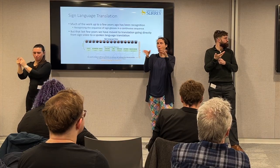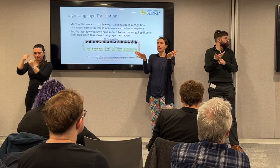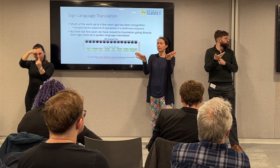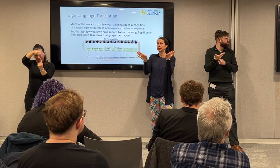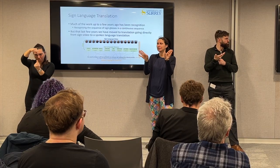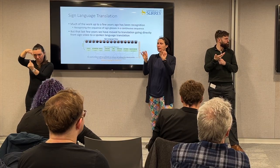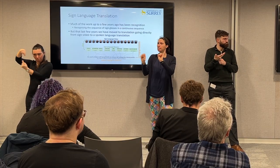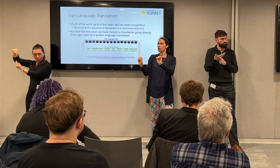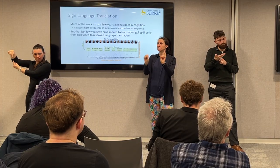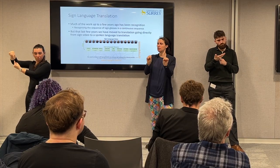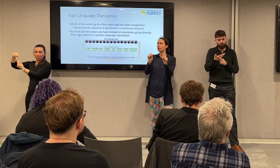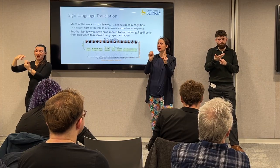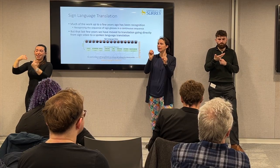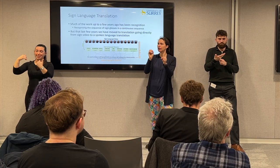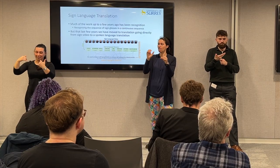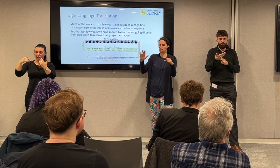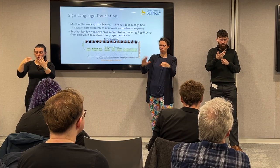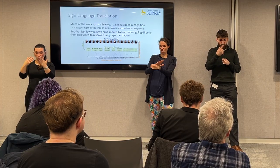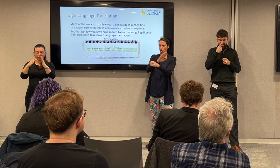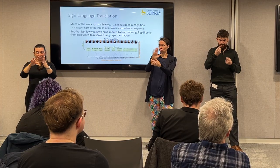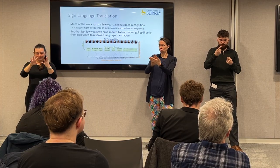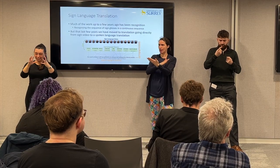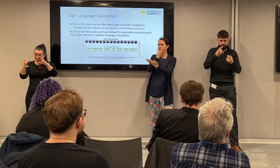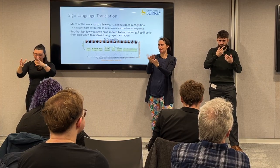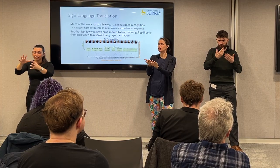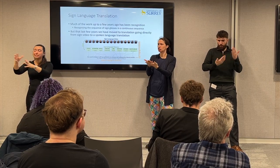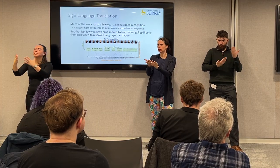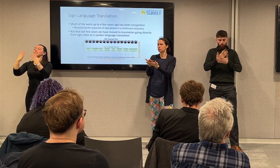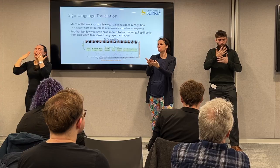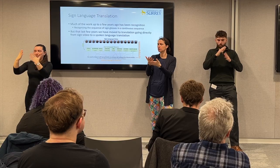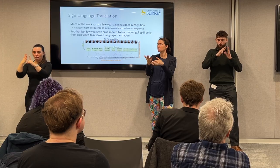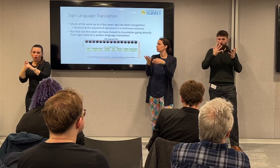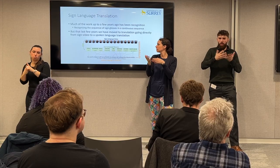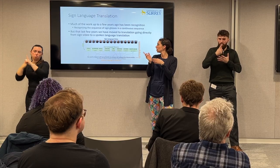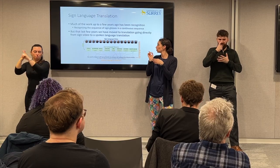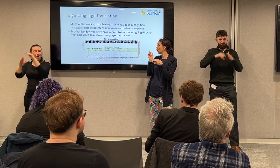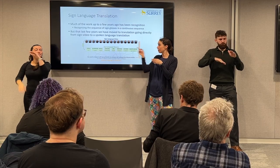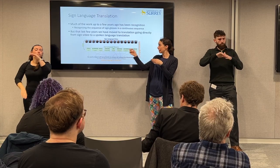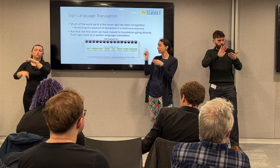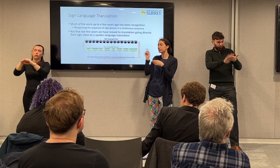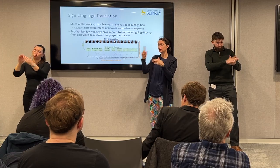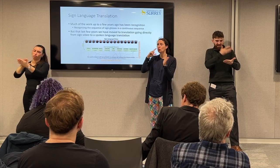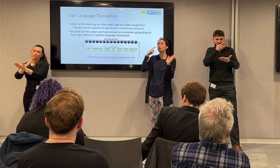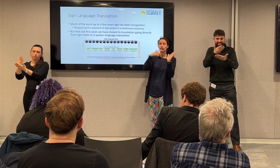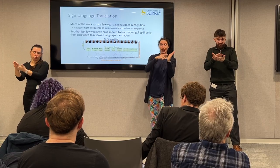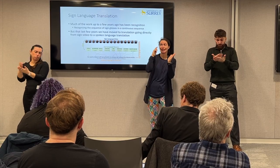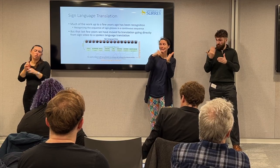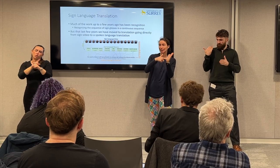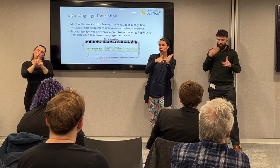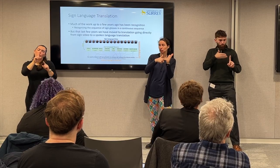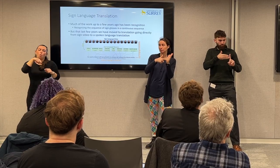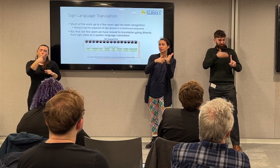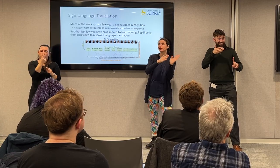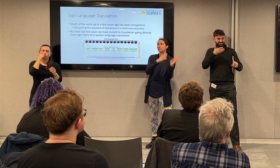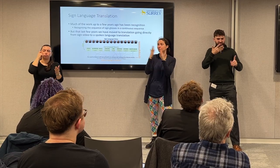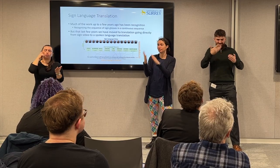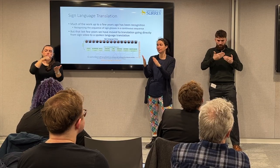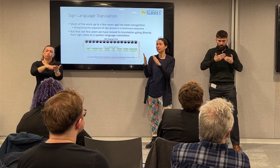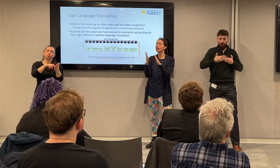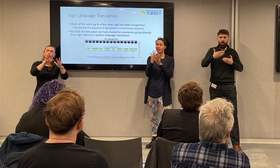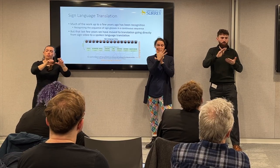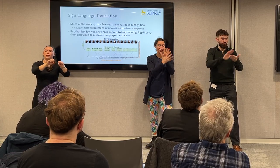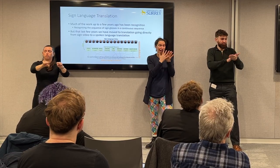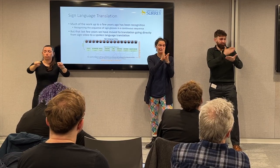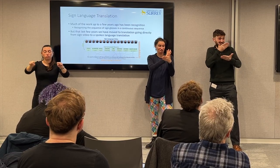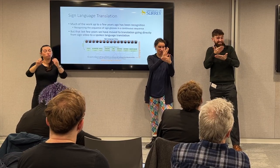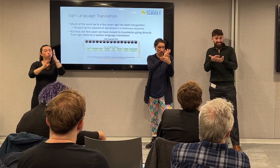the possibility of doing full translation, right? And you can see, so if this is recognition, then this is the translation, where we're going from a sign language